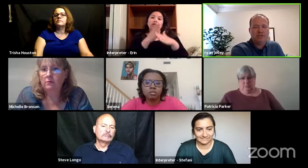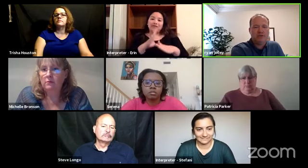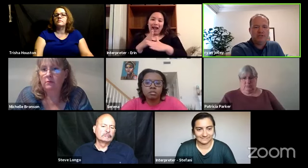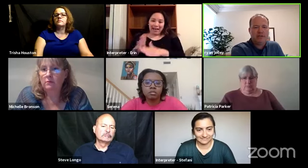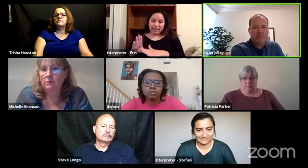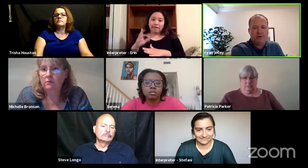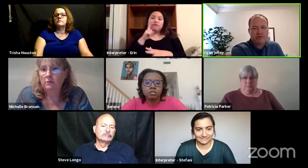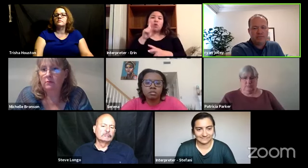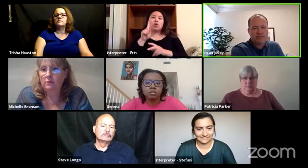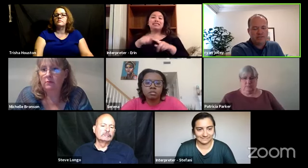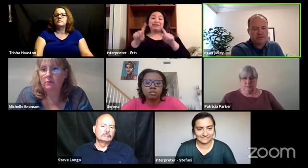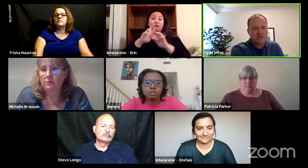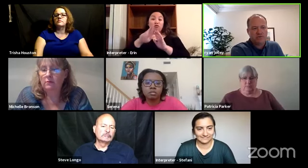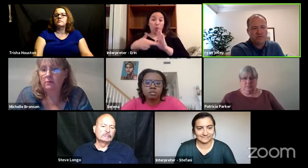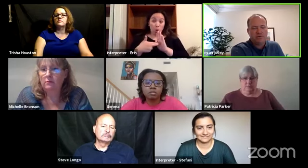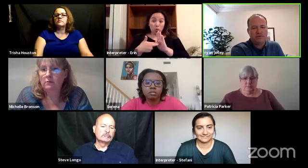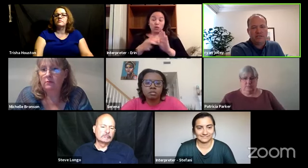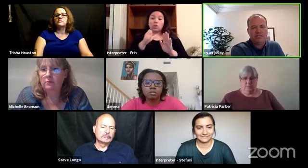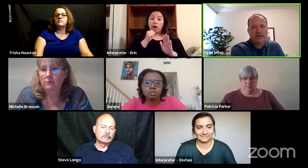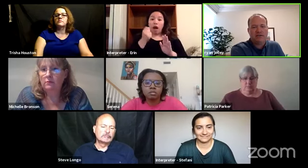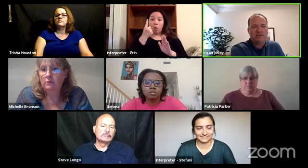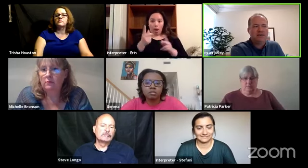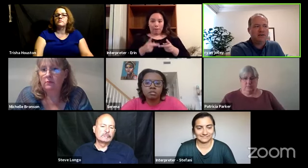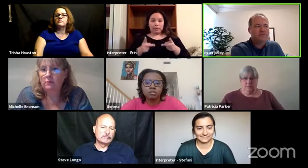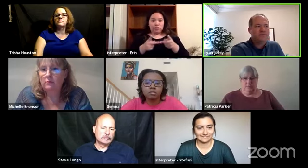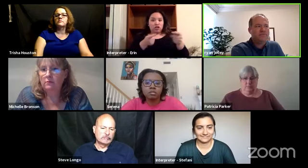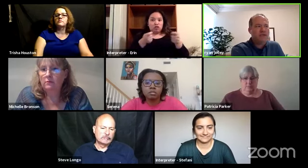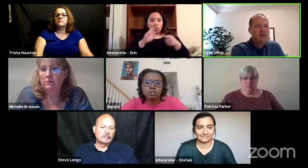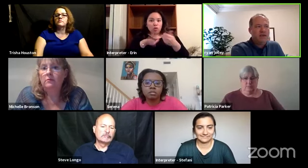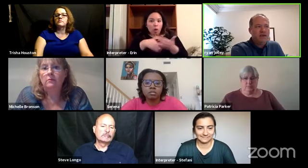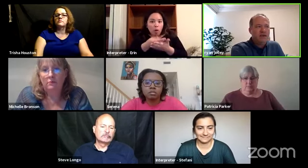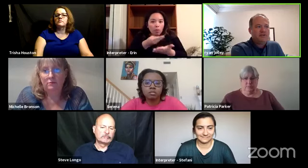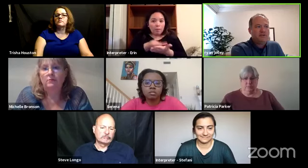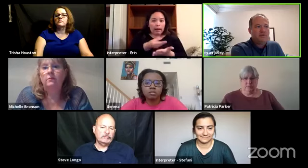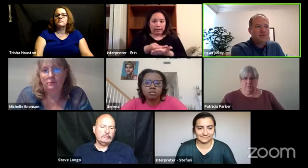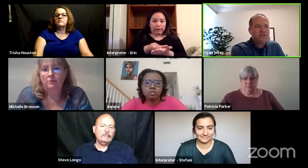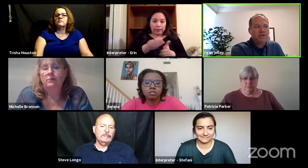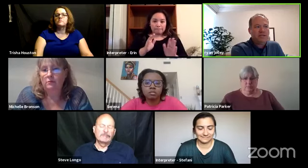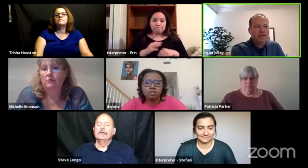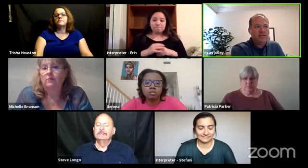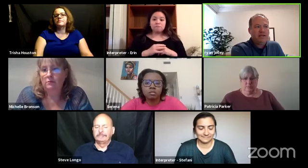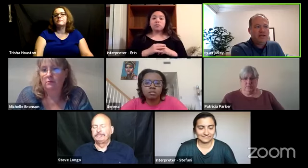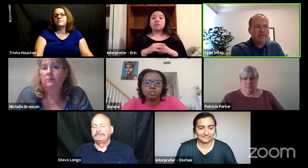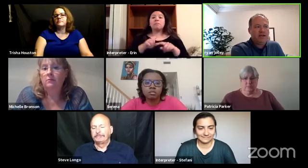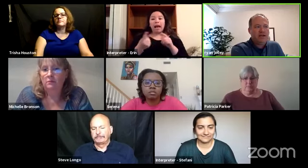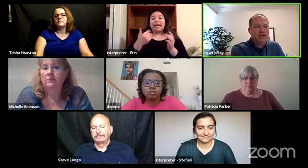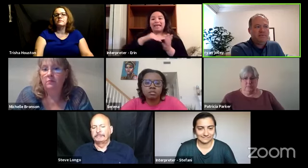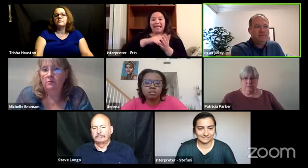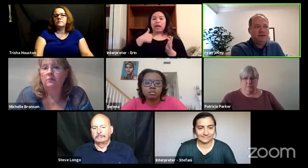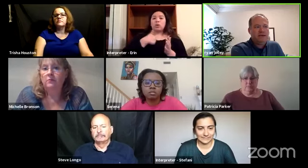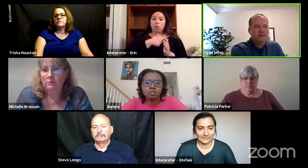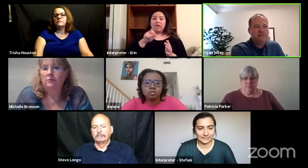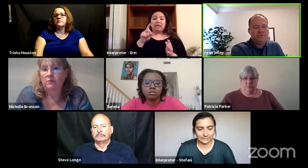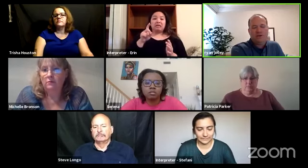people so that one person doesn't control the whole transaction cycle. And so once again, we didn't identify any what we